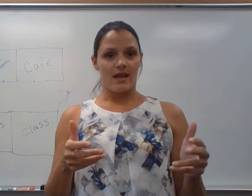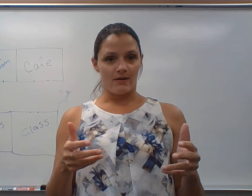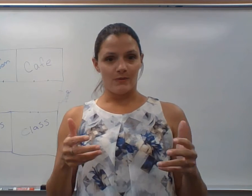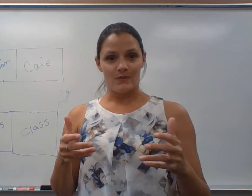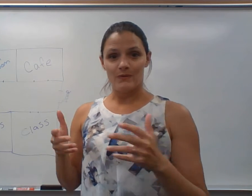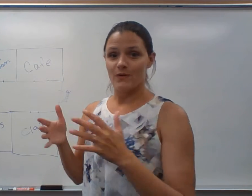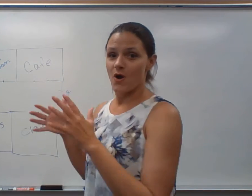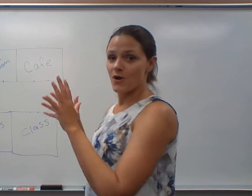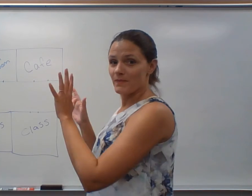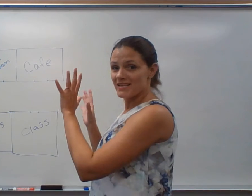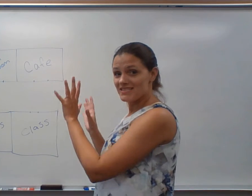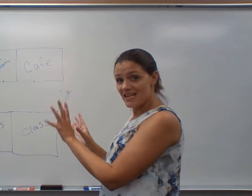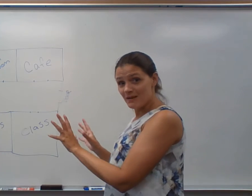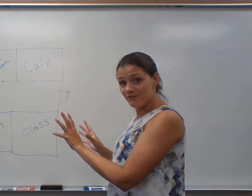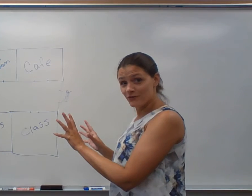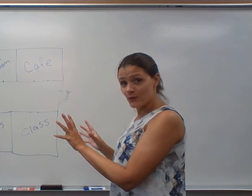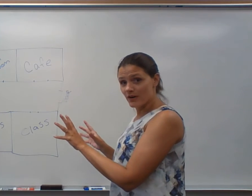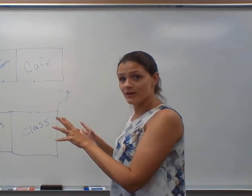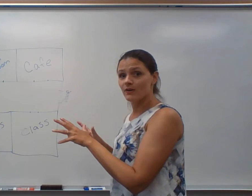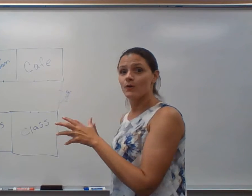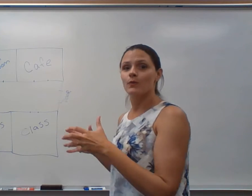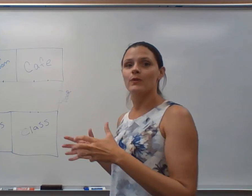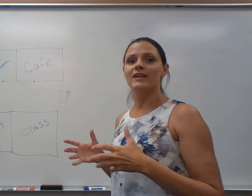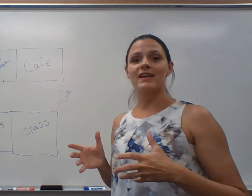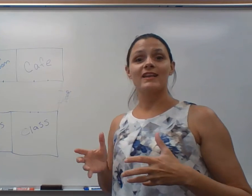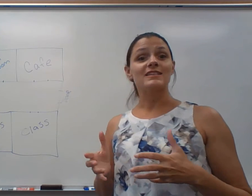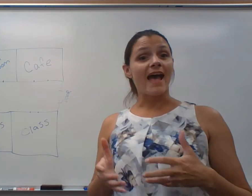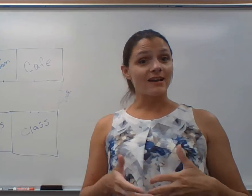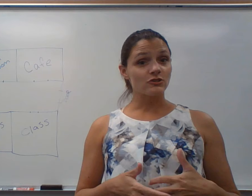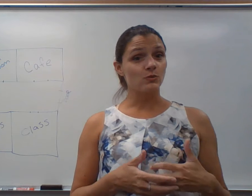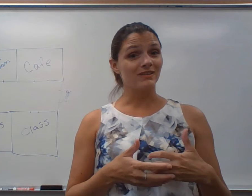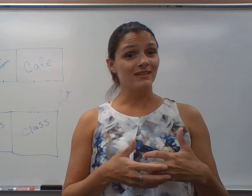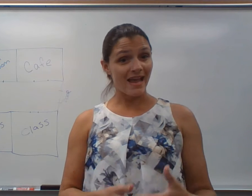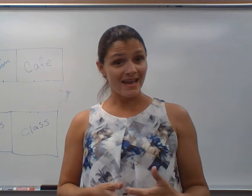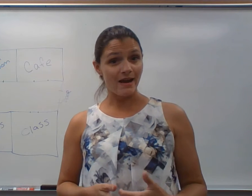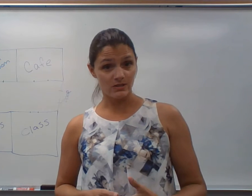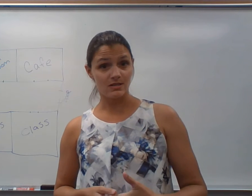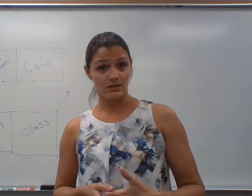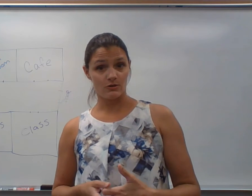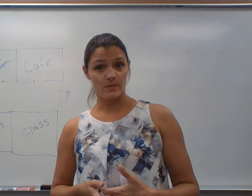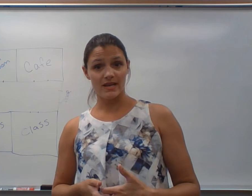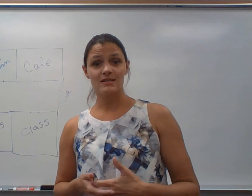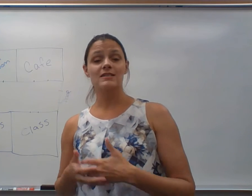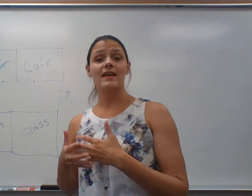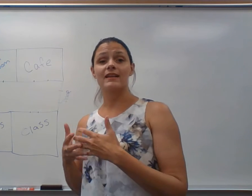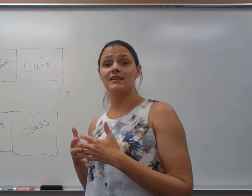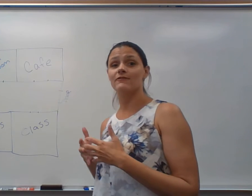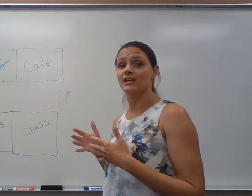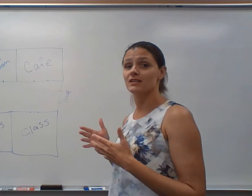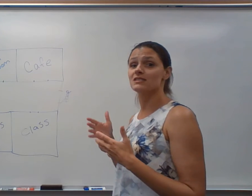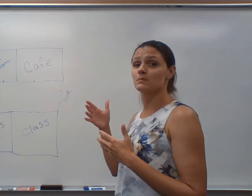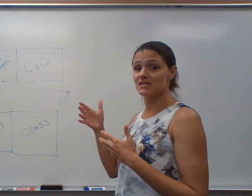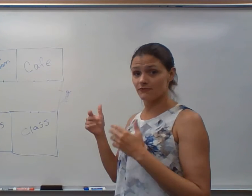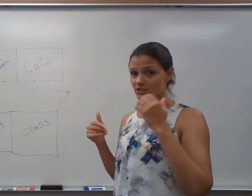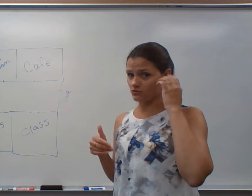Now, on my same floor, we can get into actual layouts a little bit and giving specific